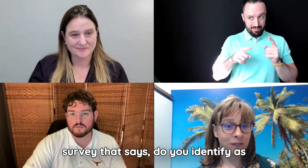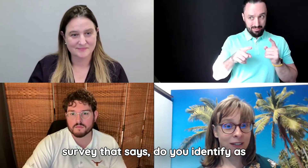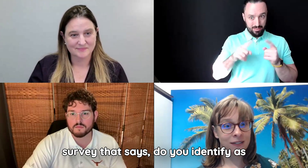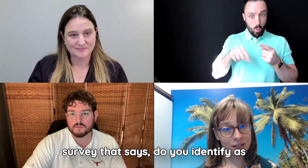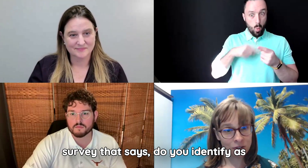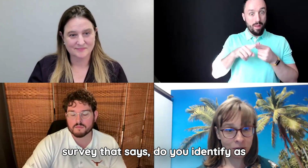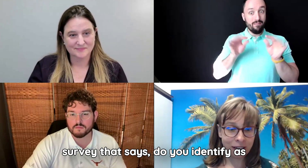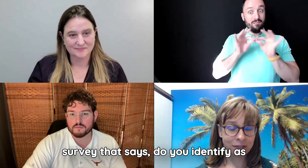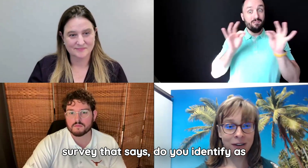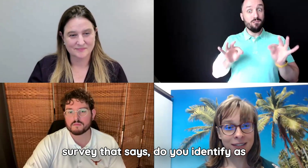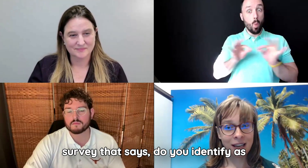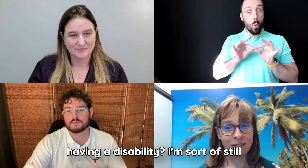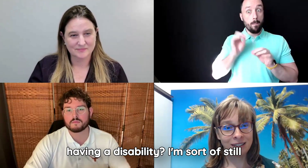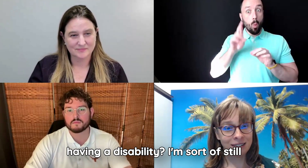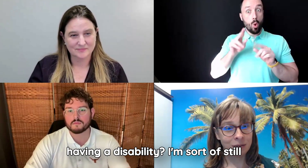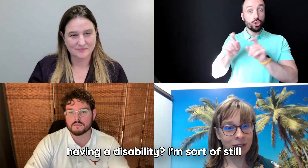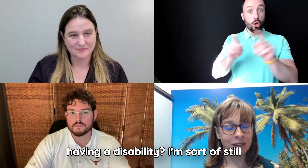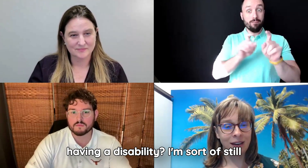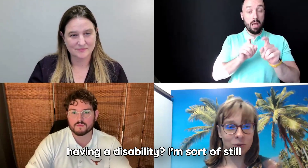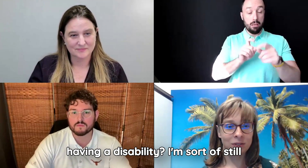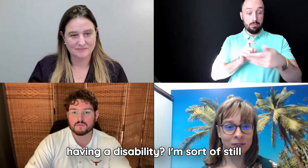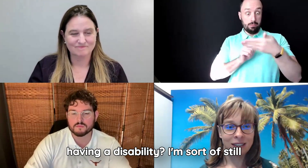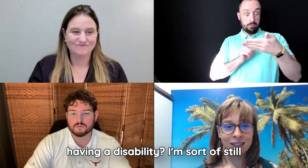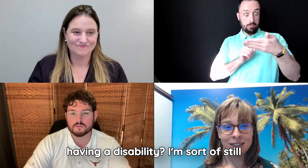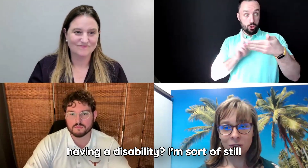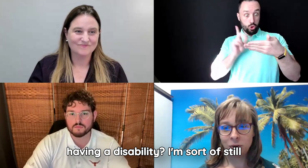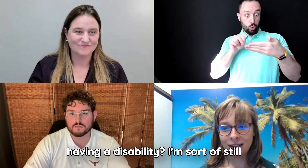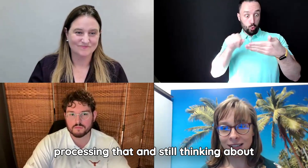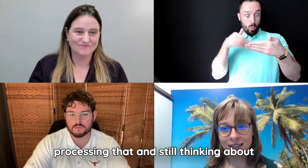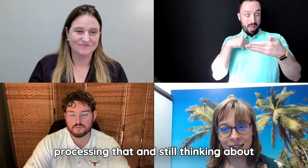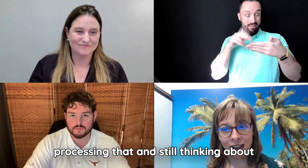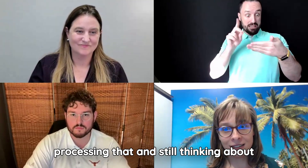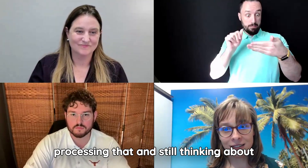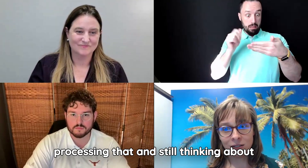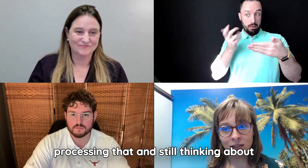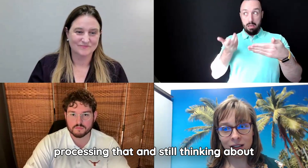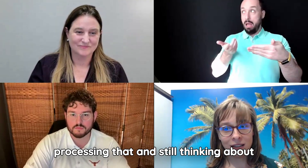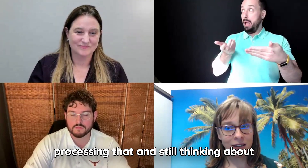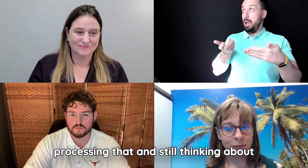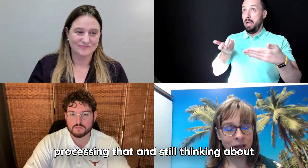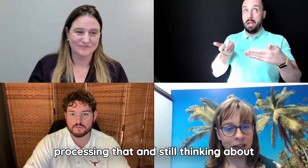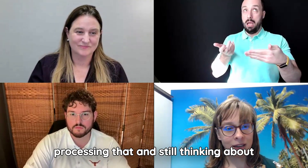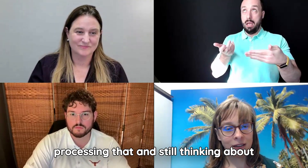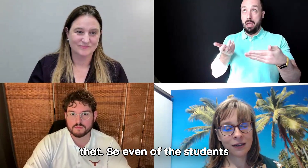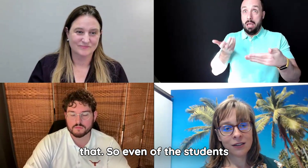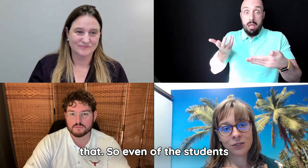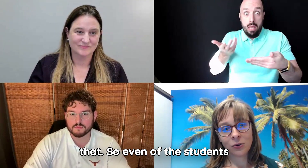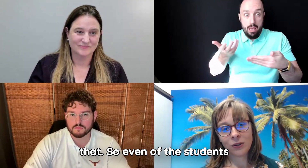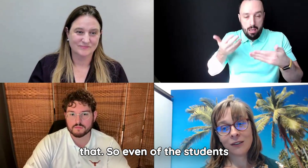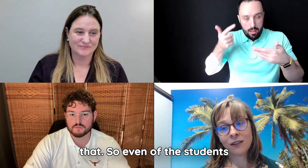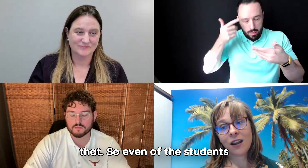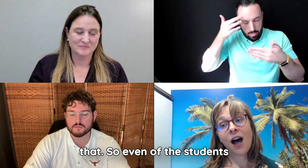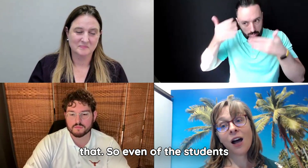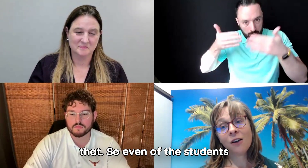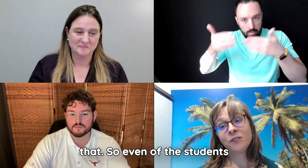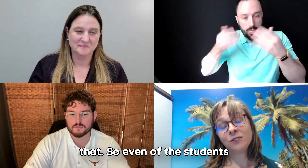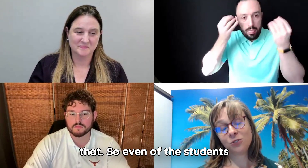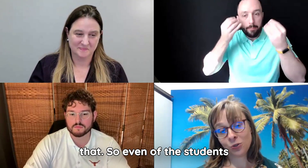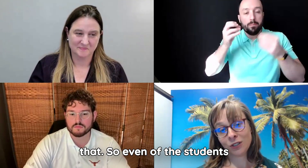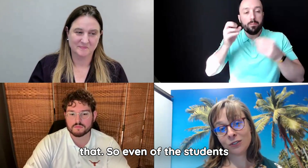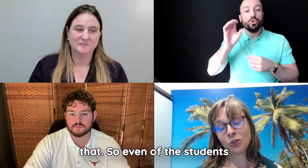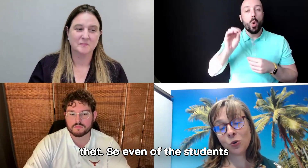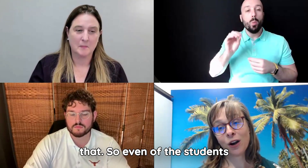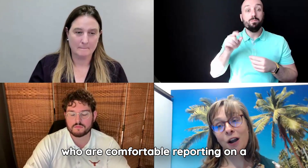or a survey that says, do you identify as having a disability? I'm sort of still processing that and still thinking about that. So even of